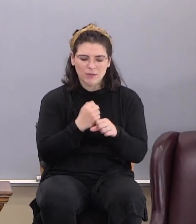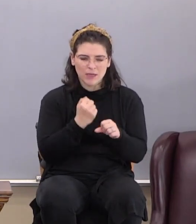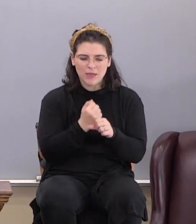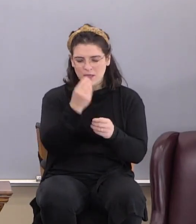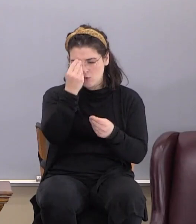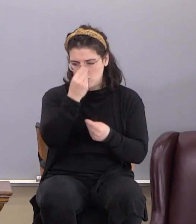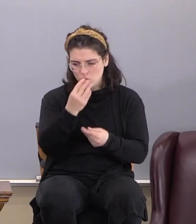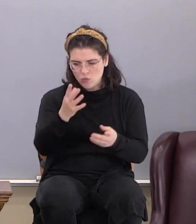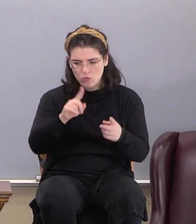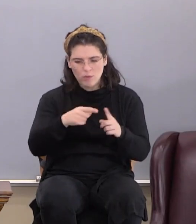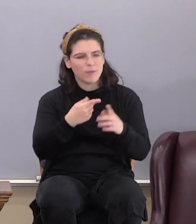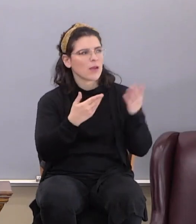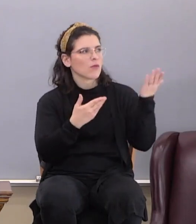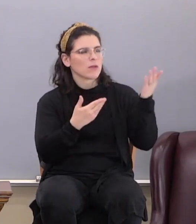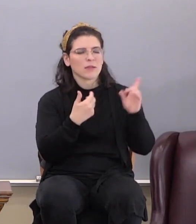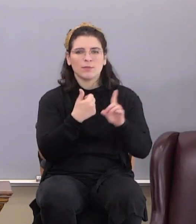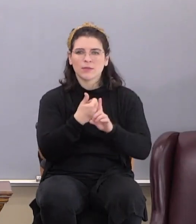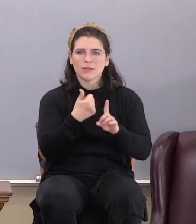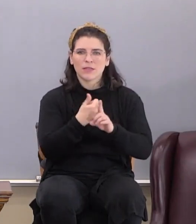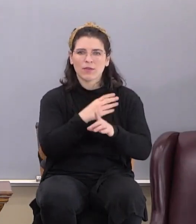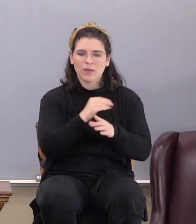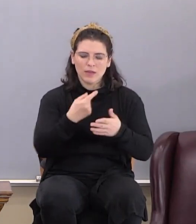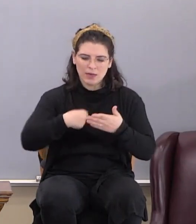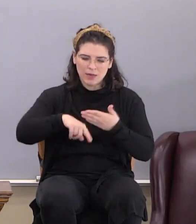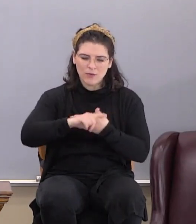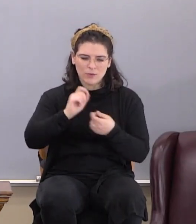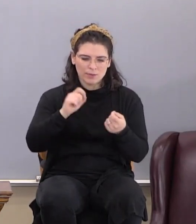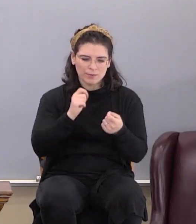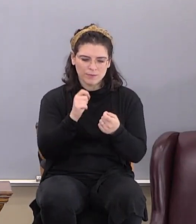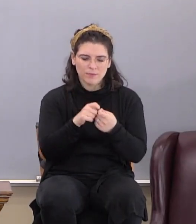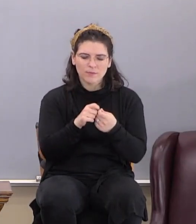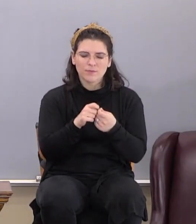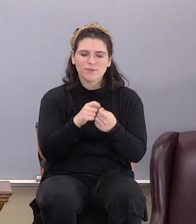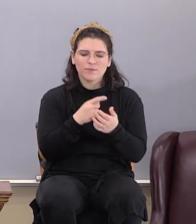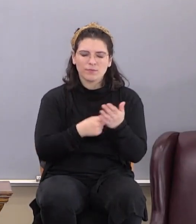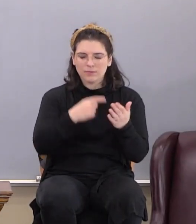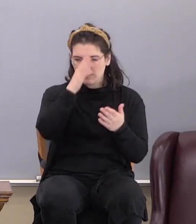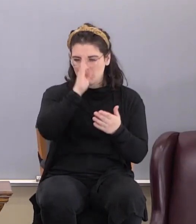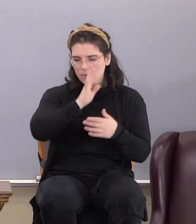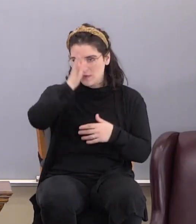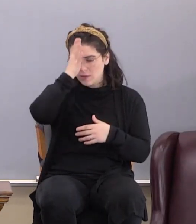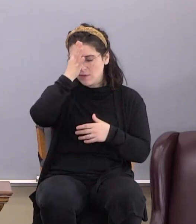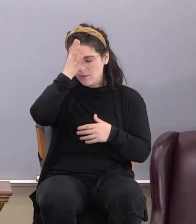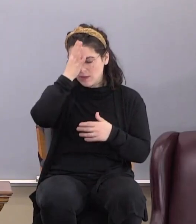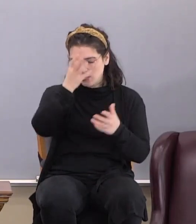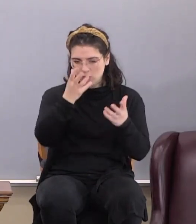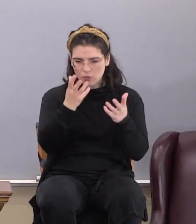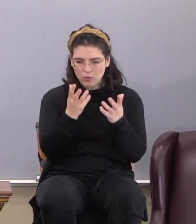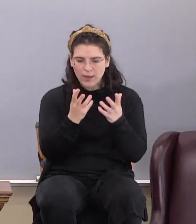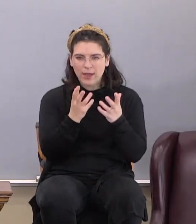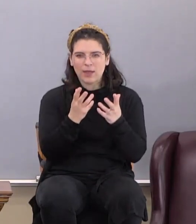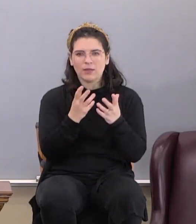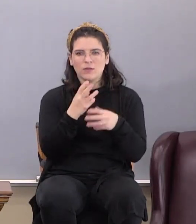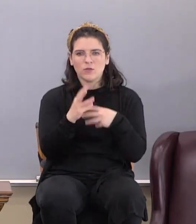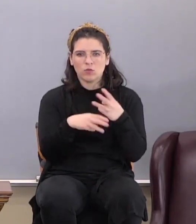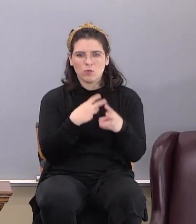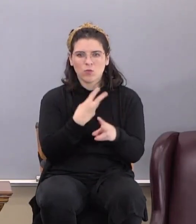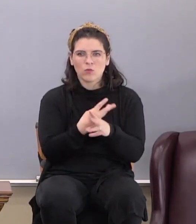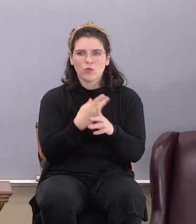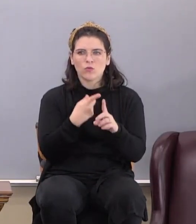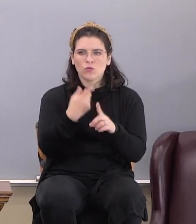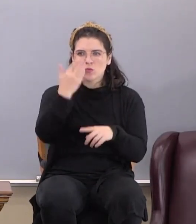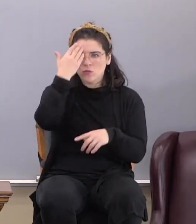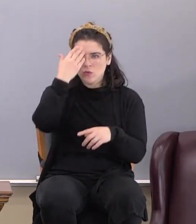known about himself. And next week, specifically, what God the Father wants the world to